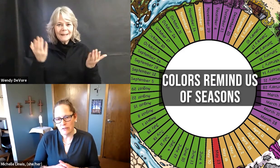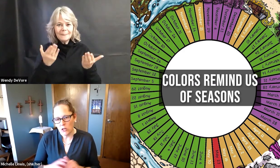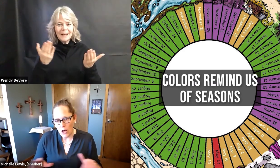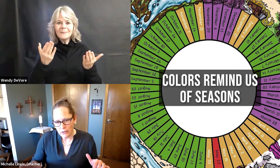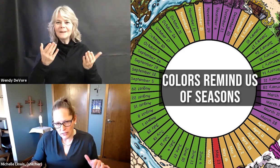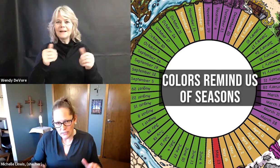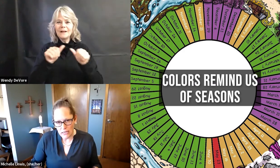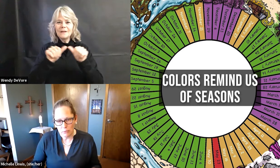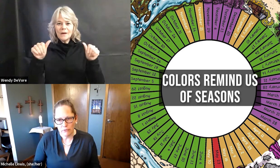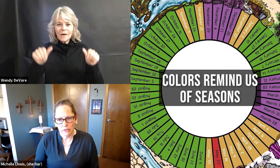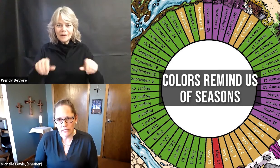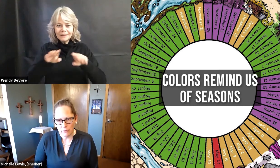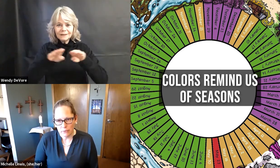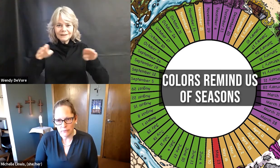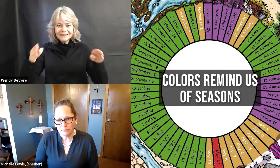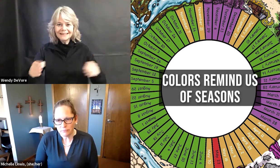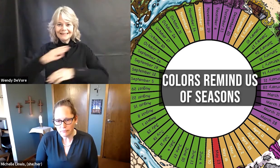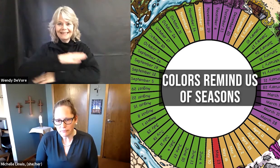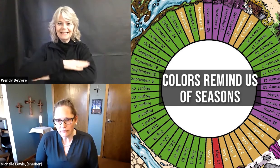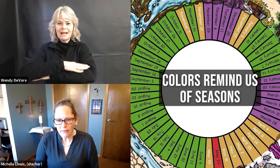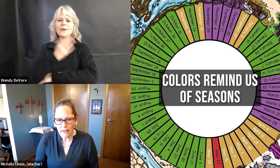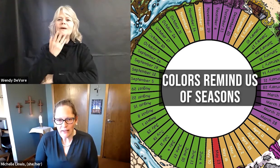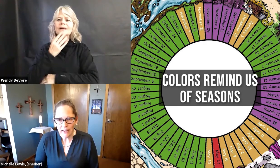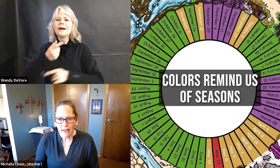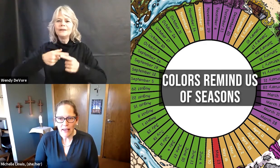the cloth on the table, for example.